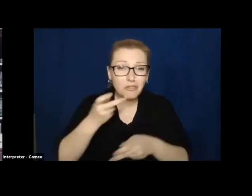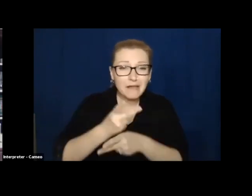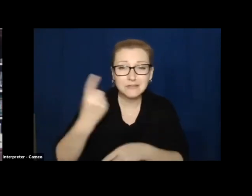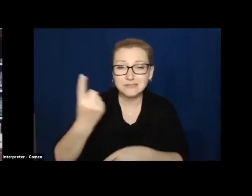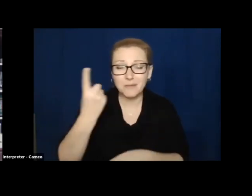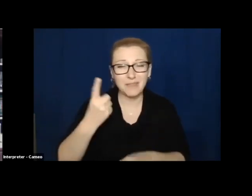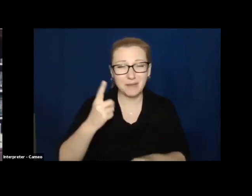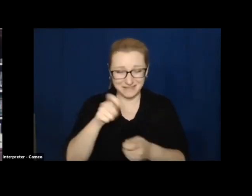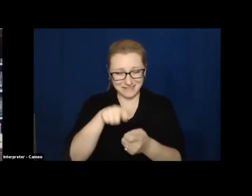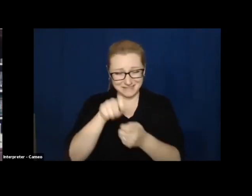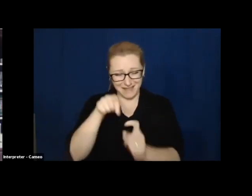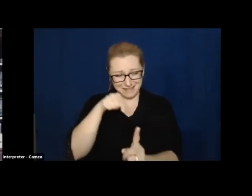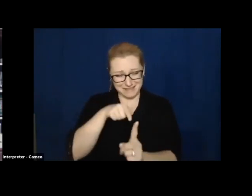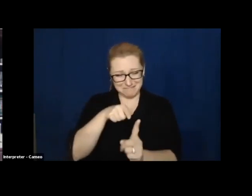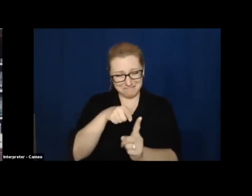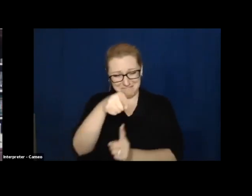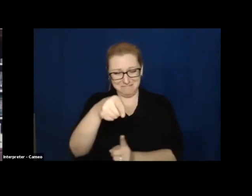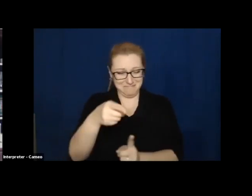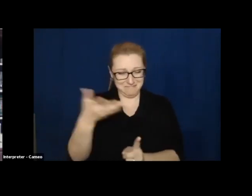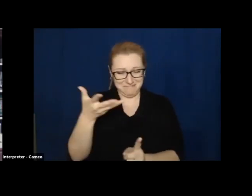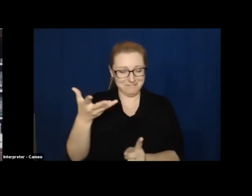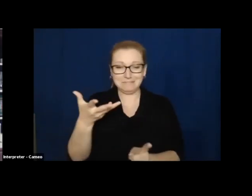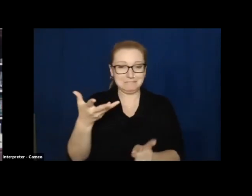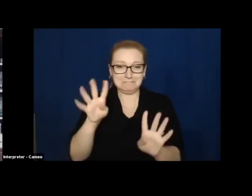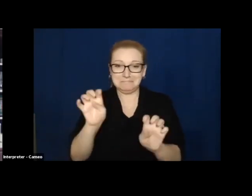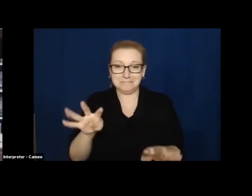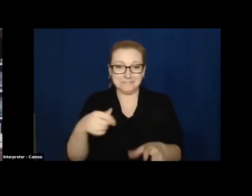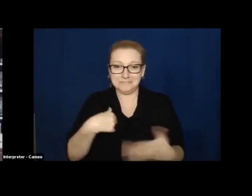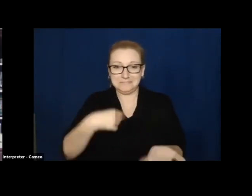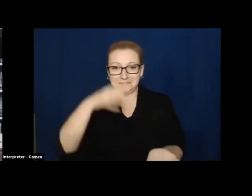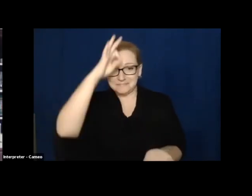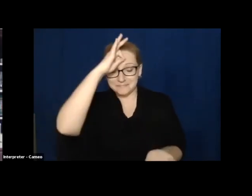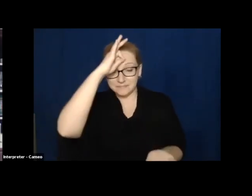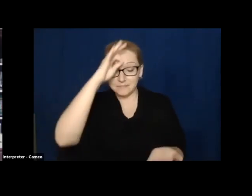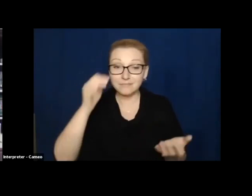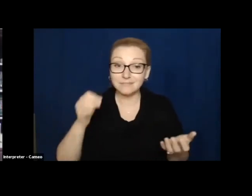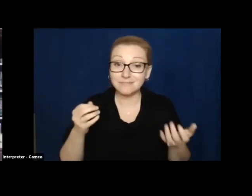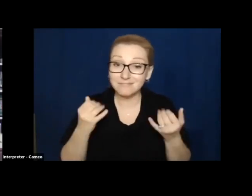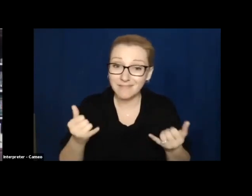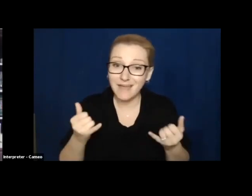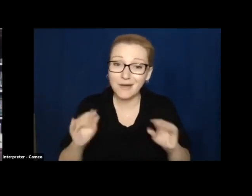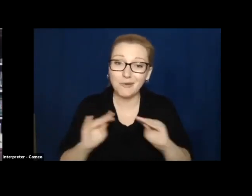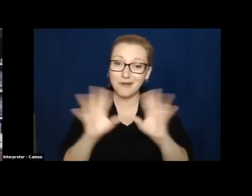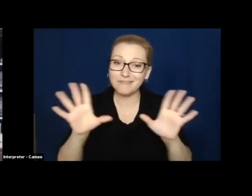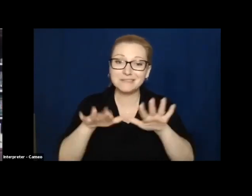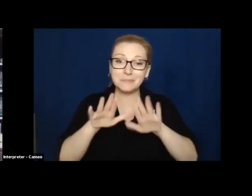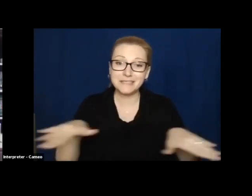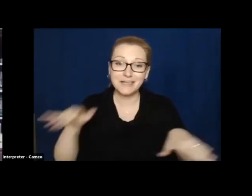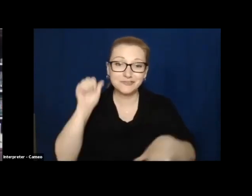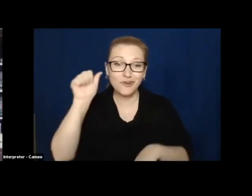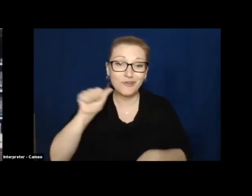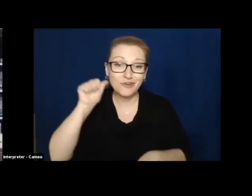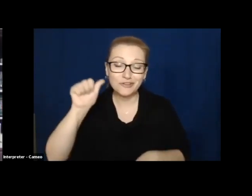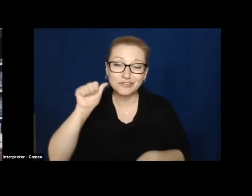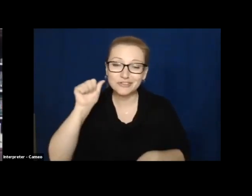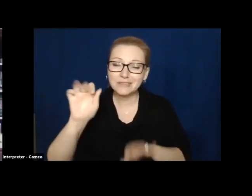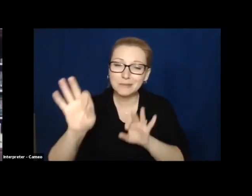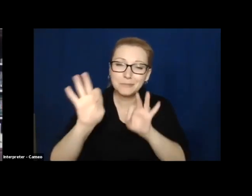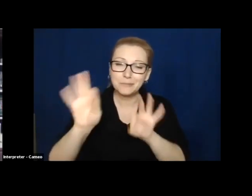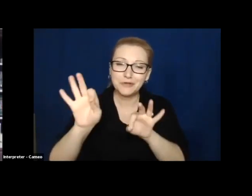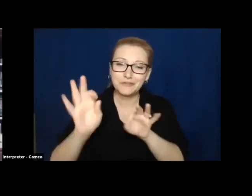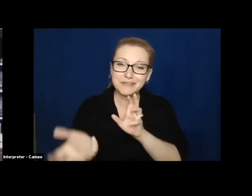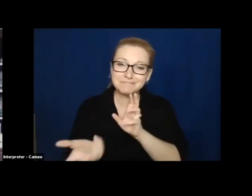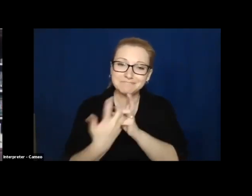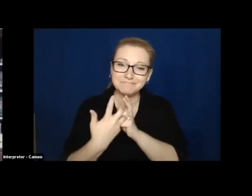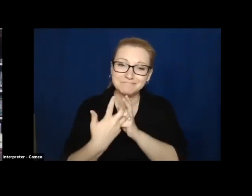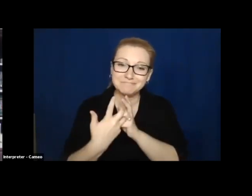wasn't exactly which field to go. I can say today that pediatric audiology is the perfect setting for